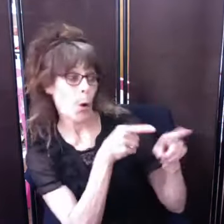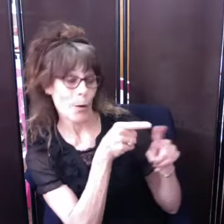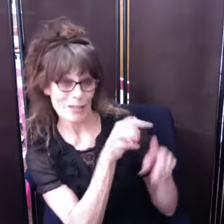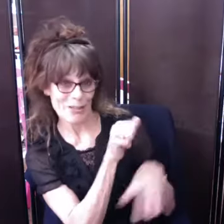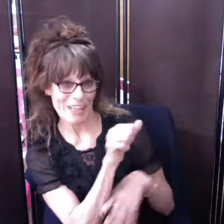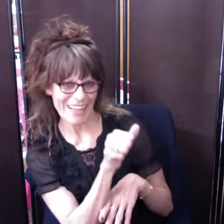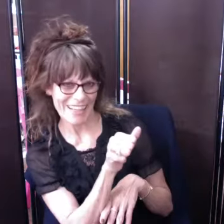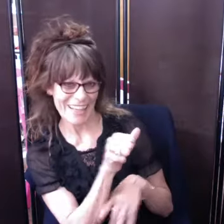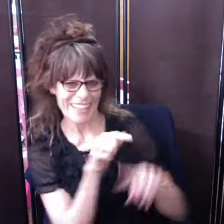are two completely different.